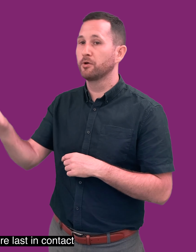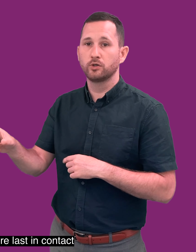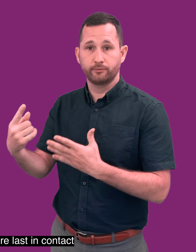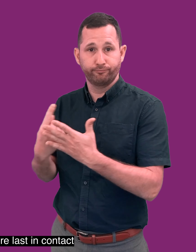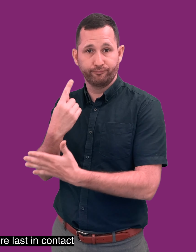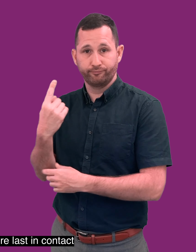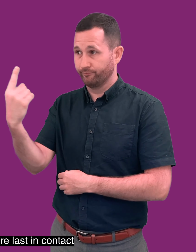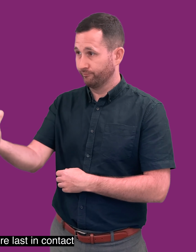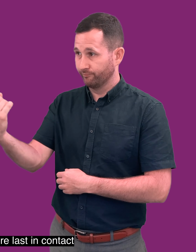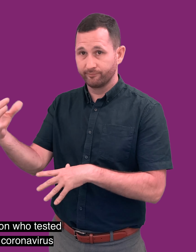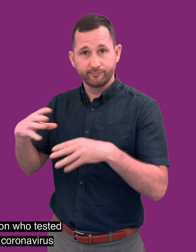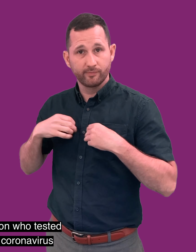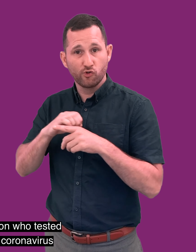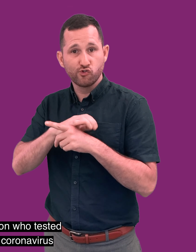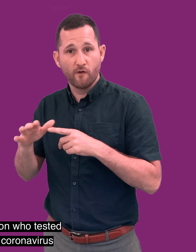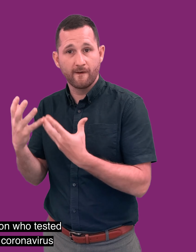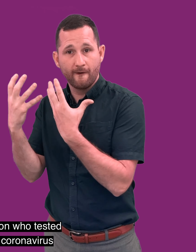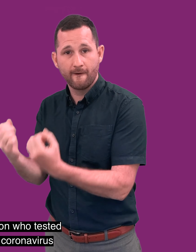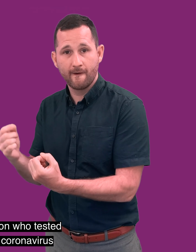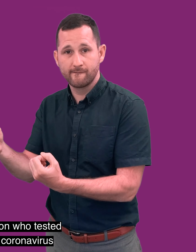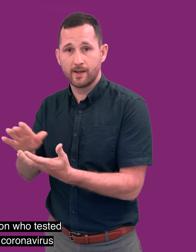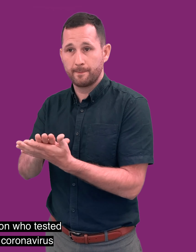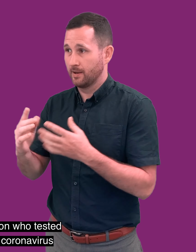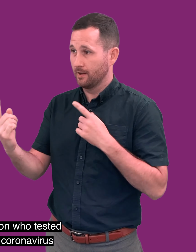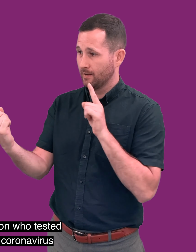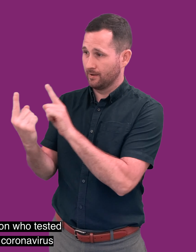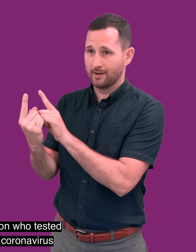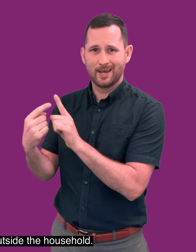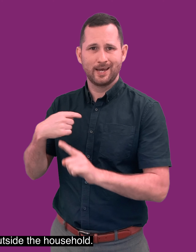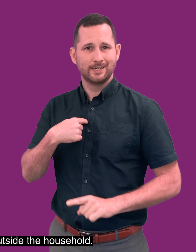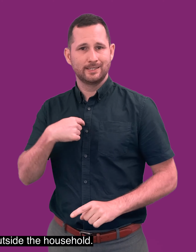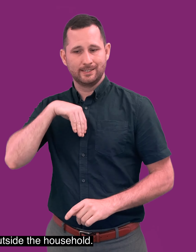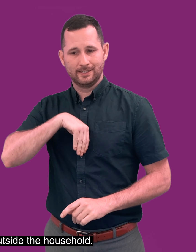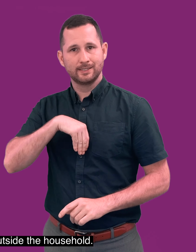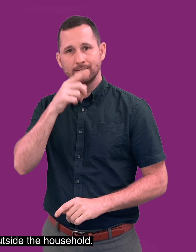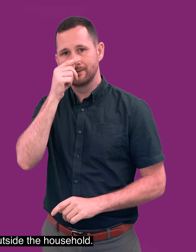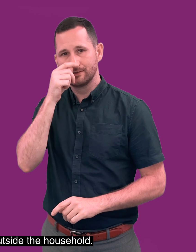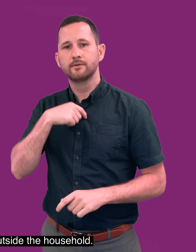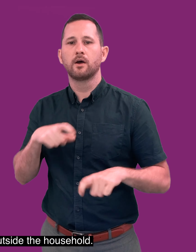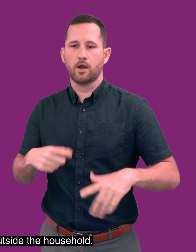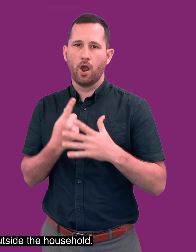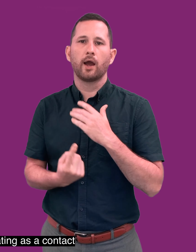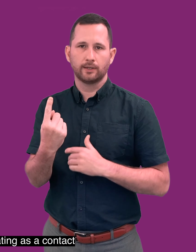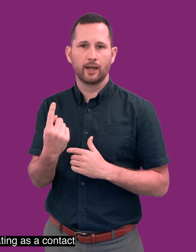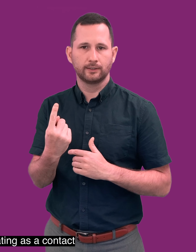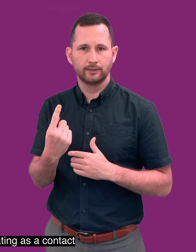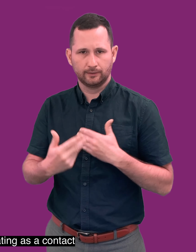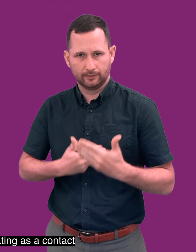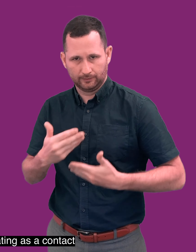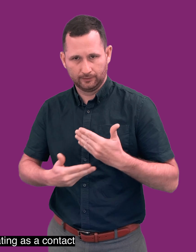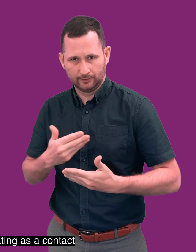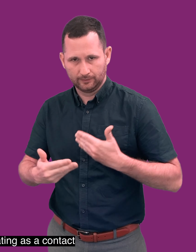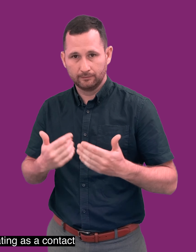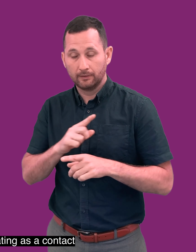The day you were last in contact with the person who tested positive for coronavirus, for close contacts outside the household, if you were